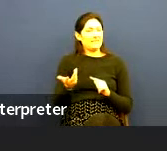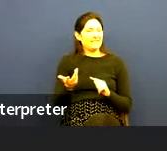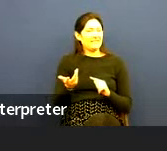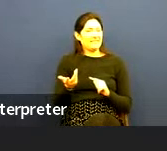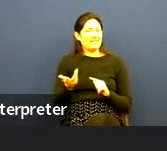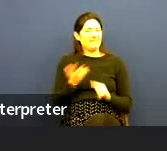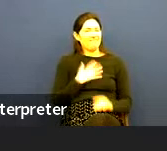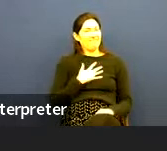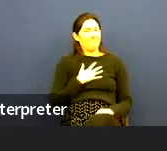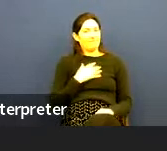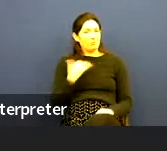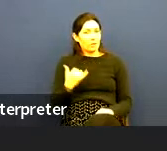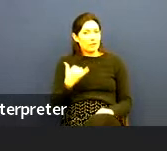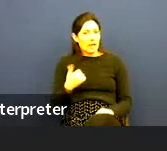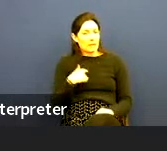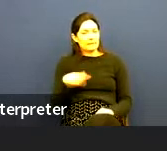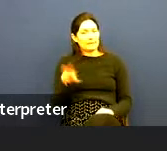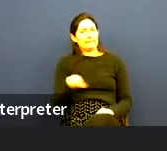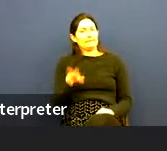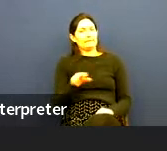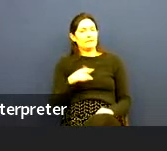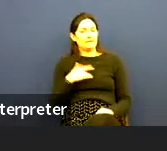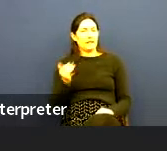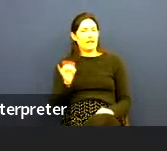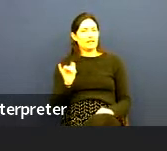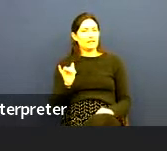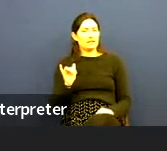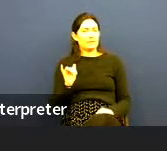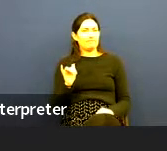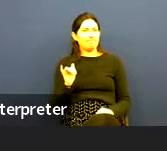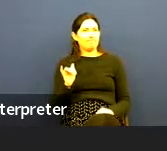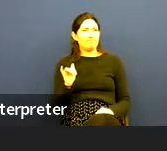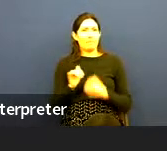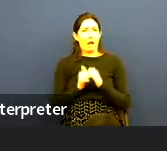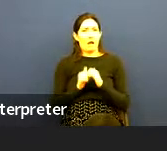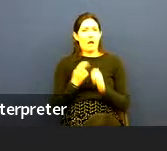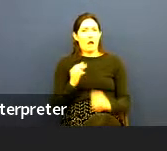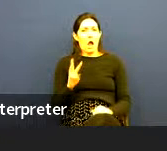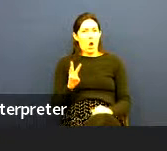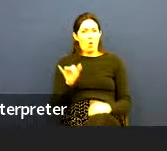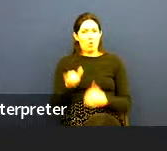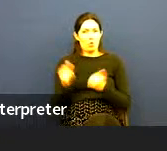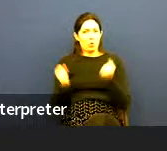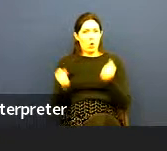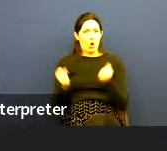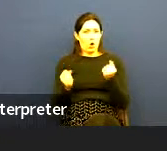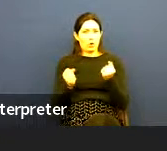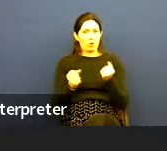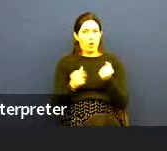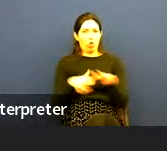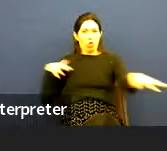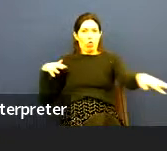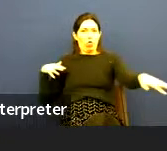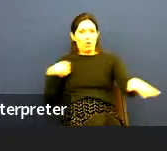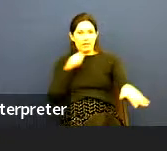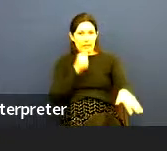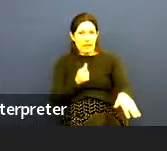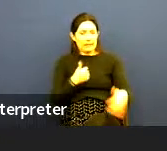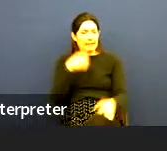like I said, right now, I just don't see how those cars aren't going to be spilling out and blocking that through